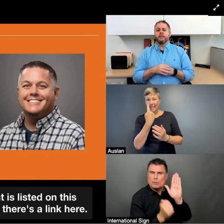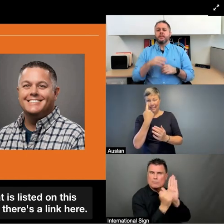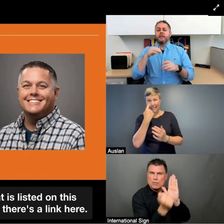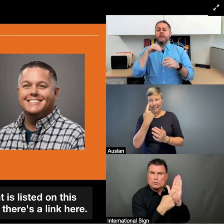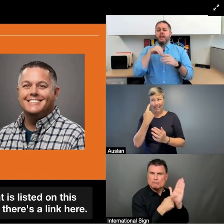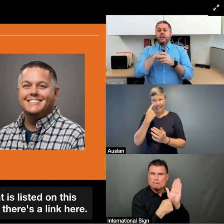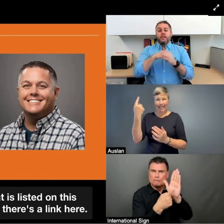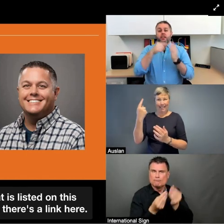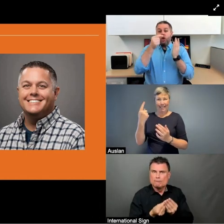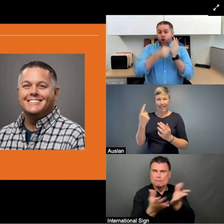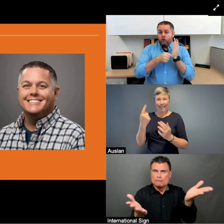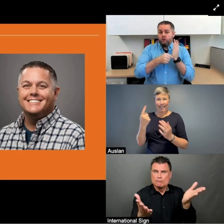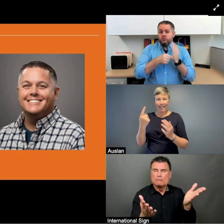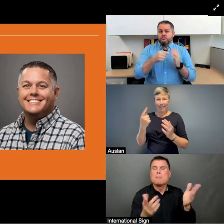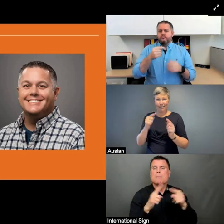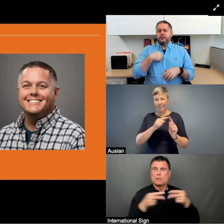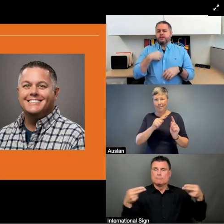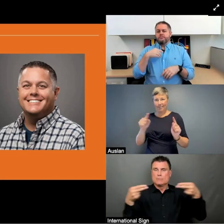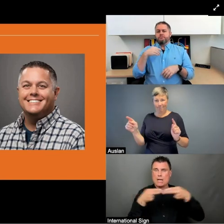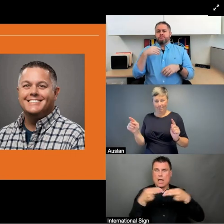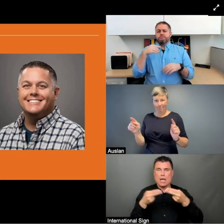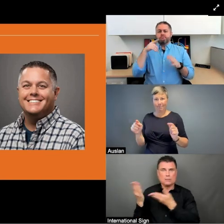slide. There's a link here.